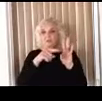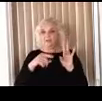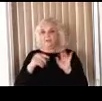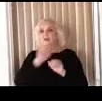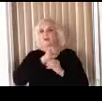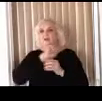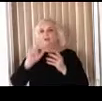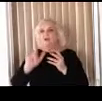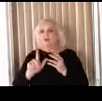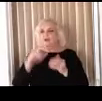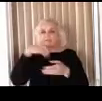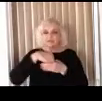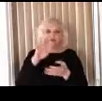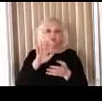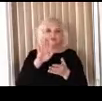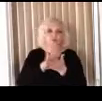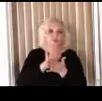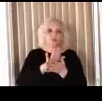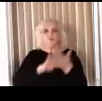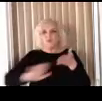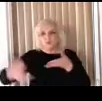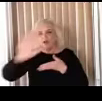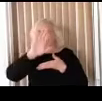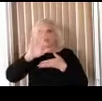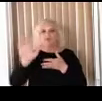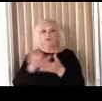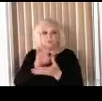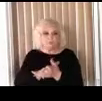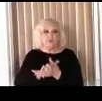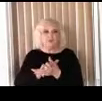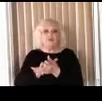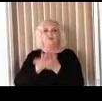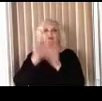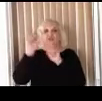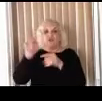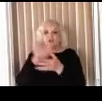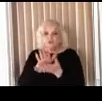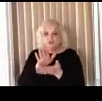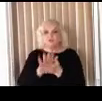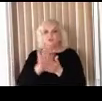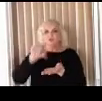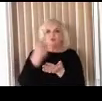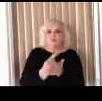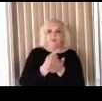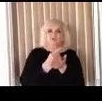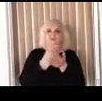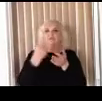are all in school, college, or not in school, but have gone to school, graduated, college